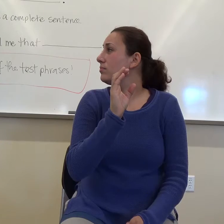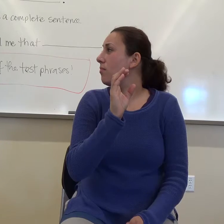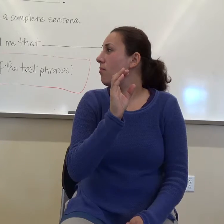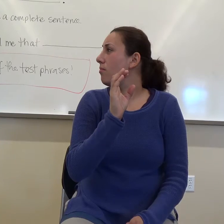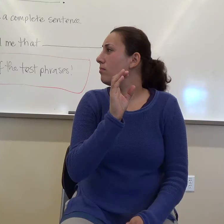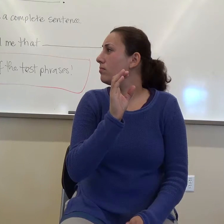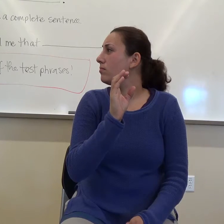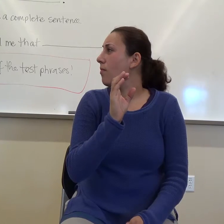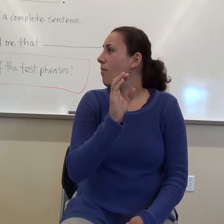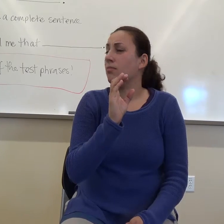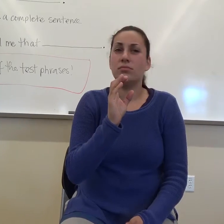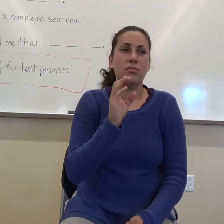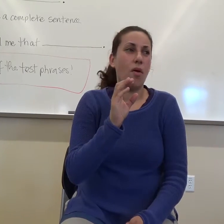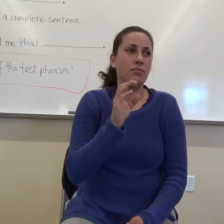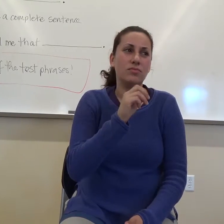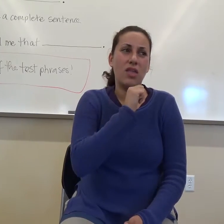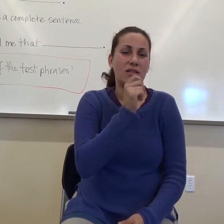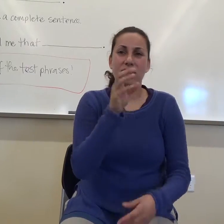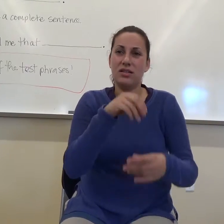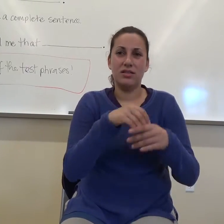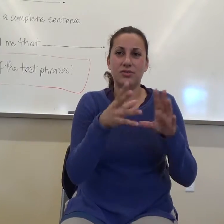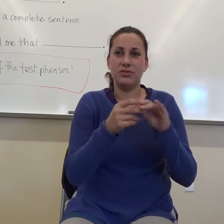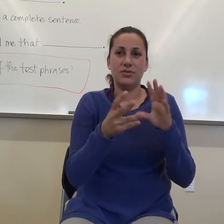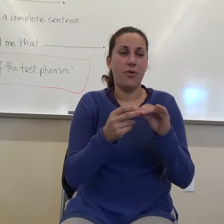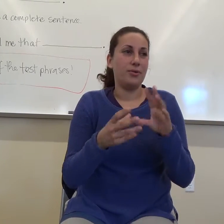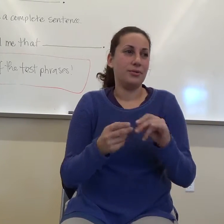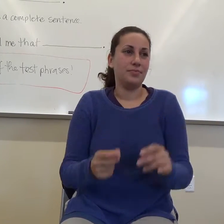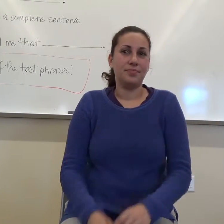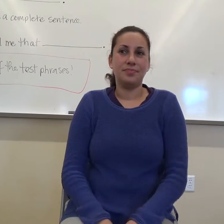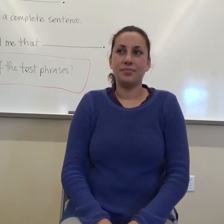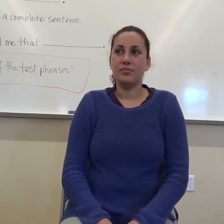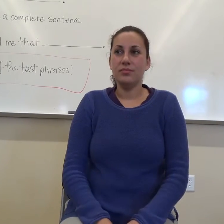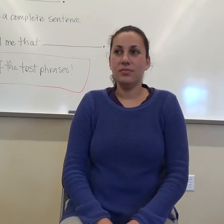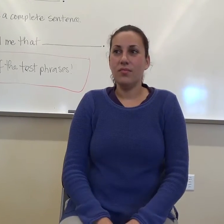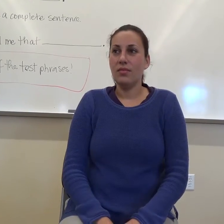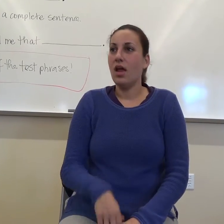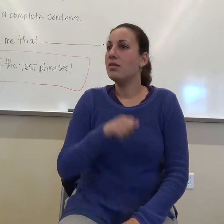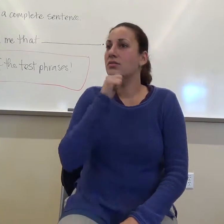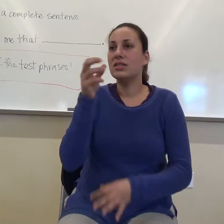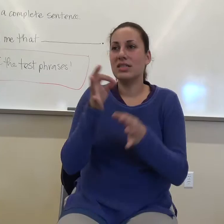That's not even in the book. It doesn't say anything about how many people